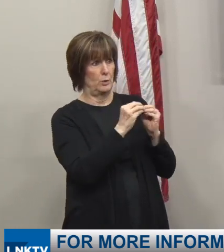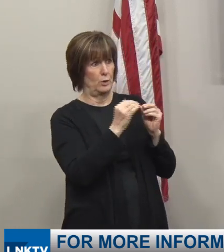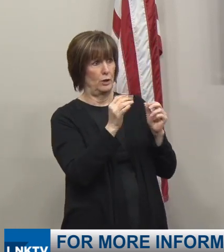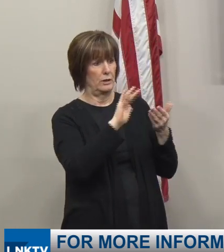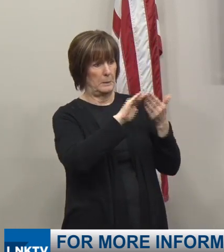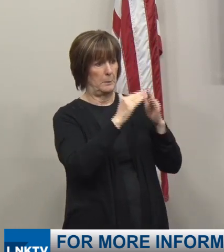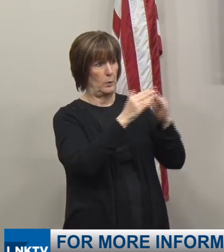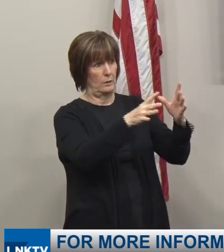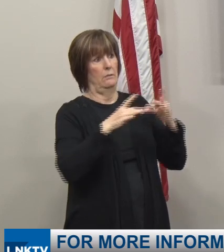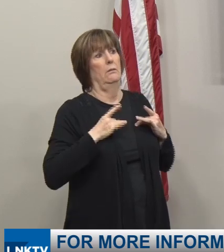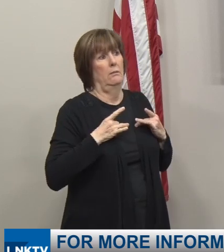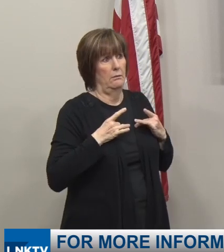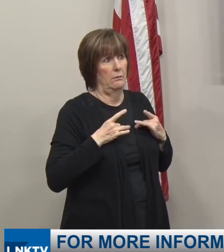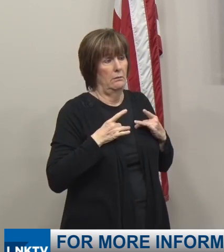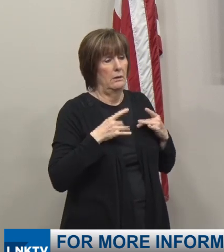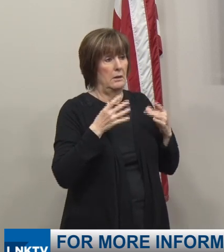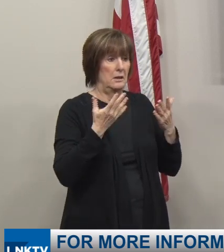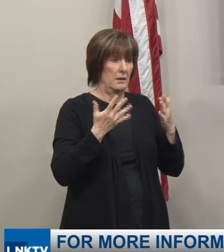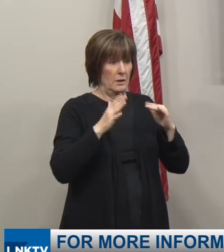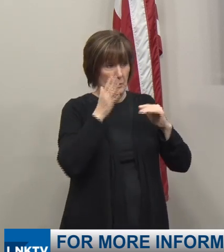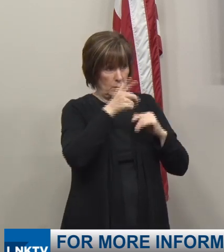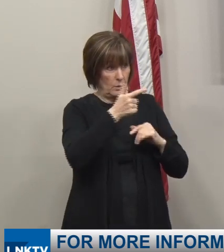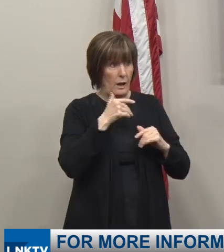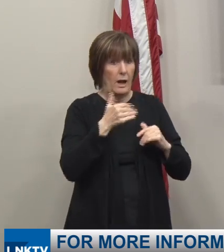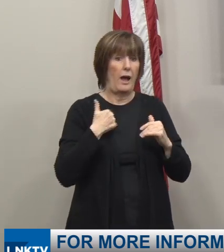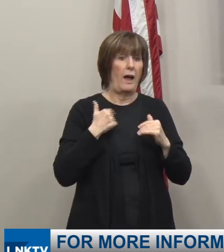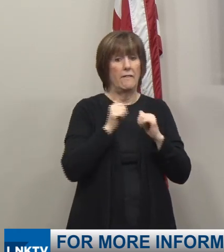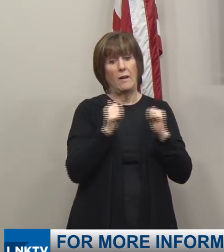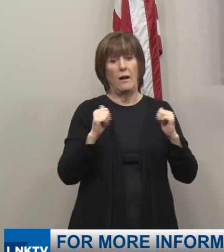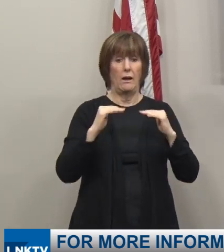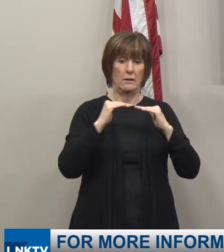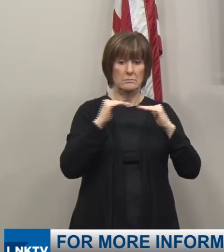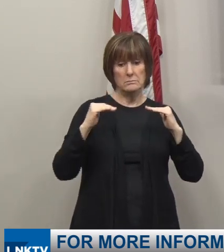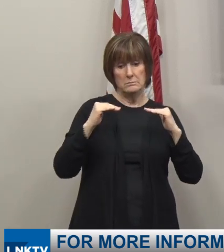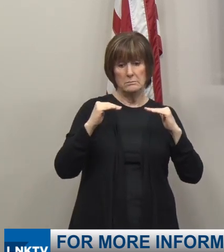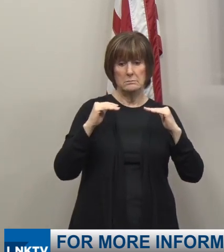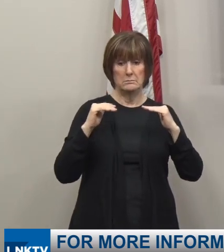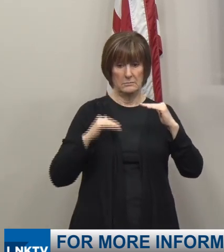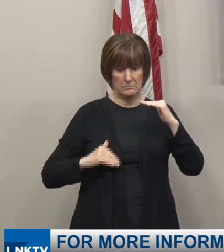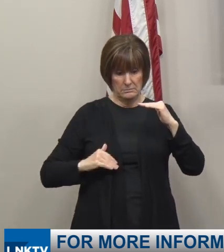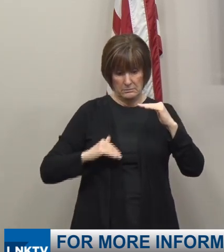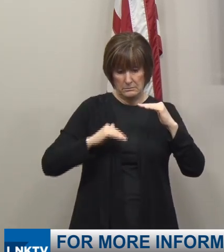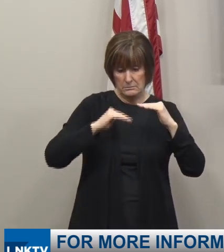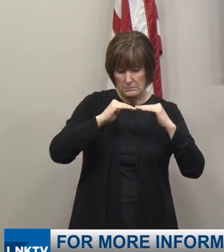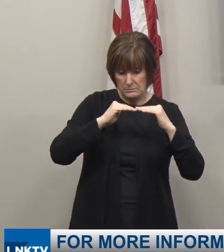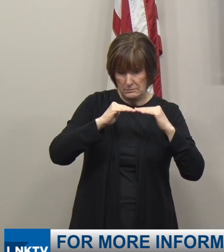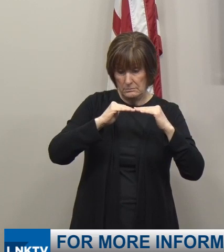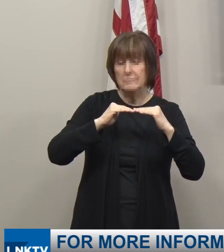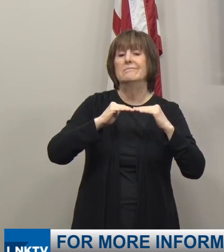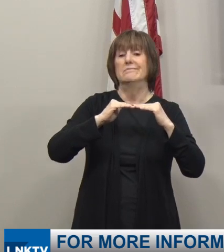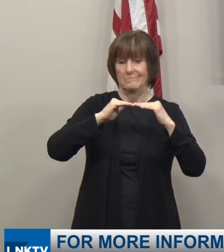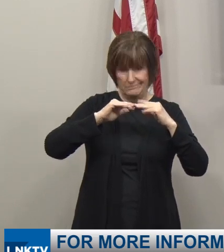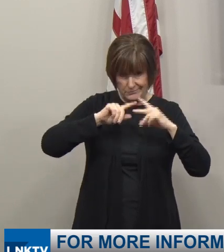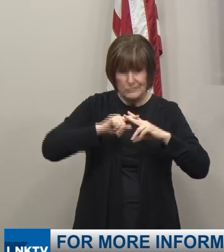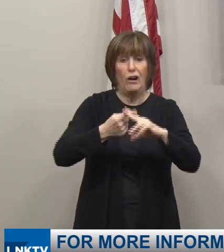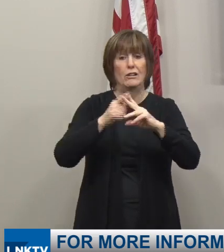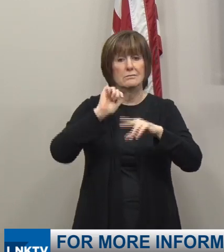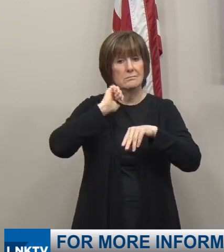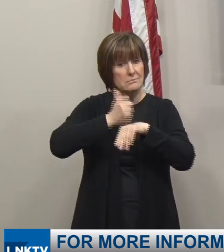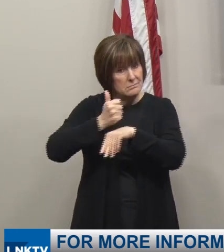And is there a threshold or a certain trigger that you are considering